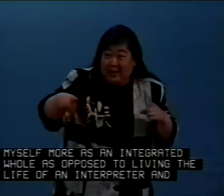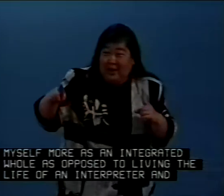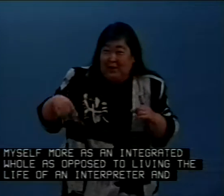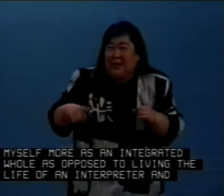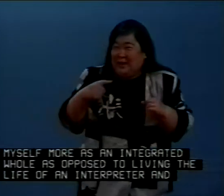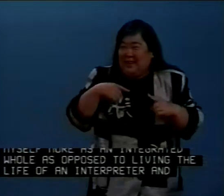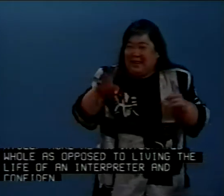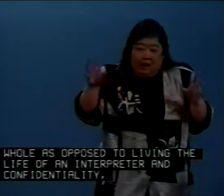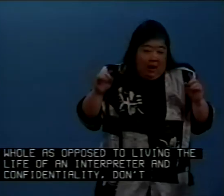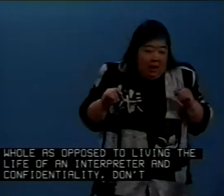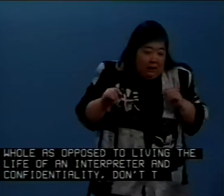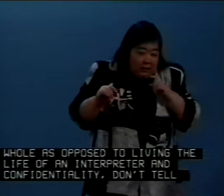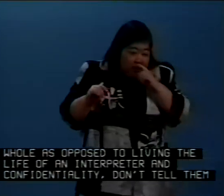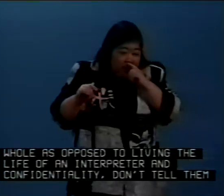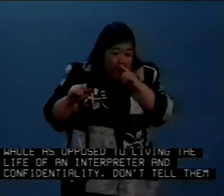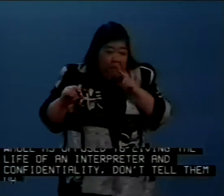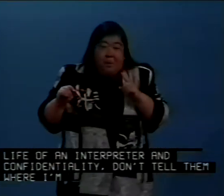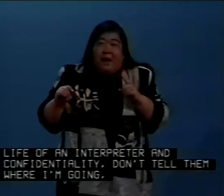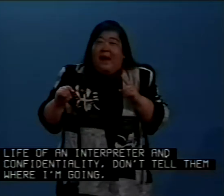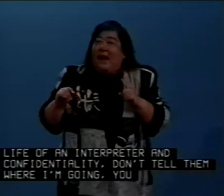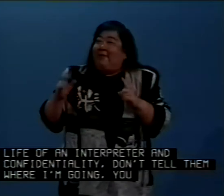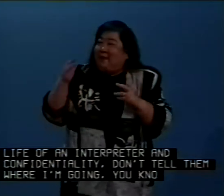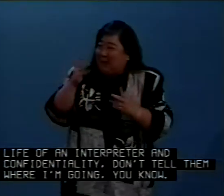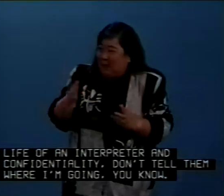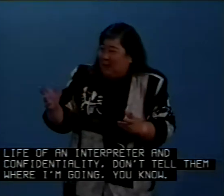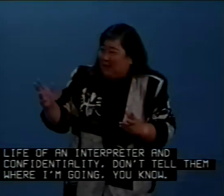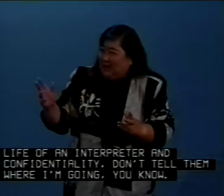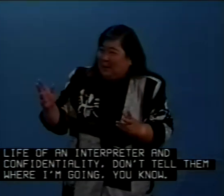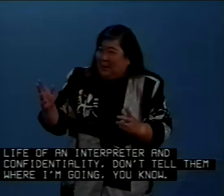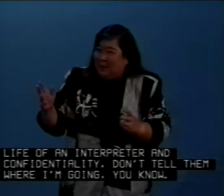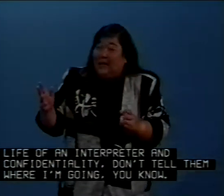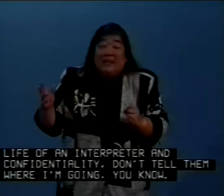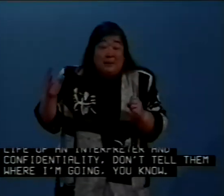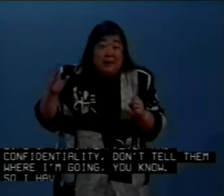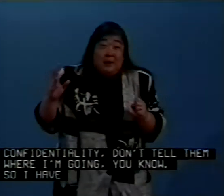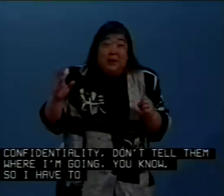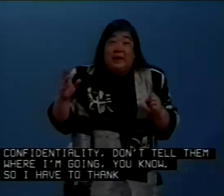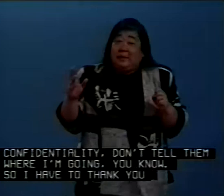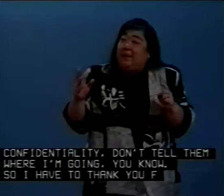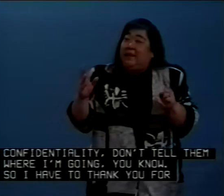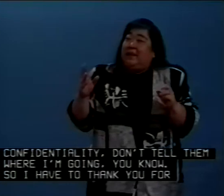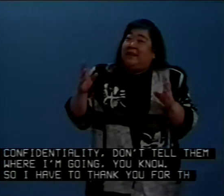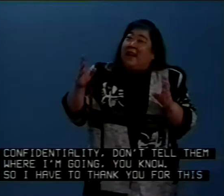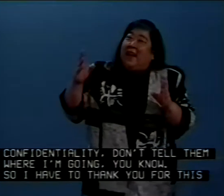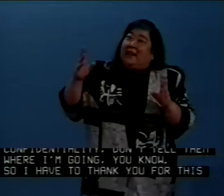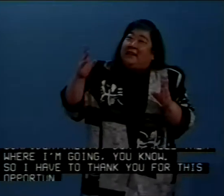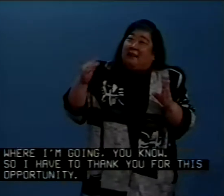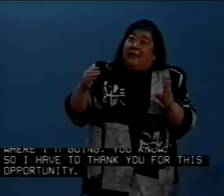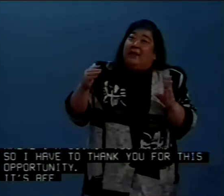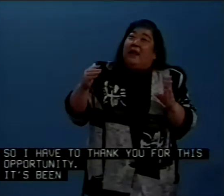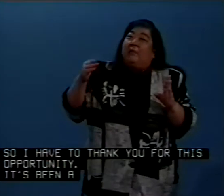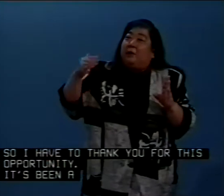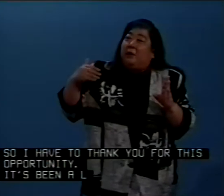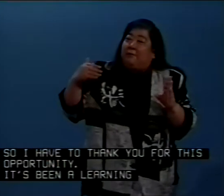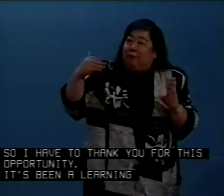know. So I have to thank you for this opportunity. It's been a learning experience and something that I'm looking forward